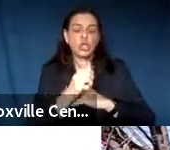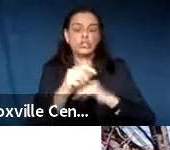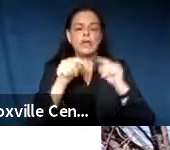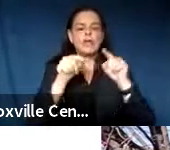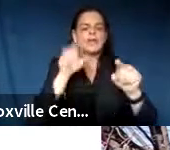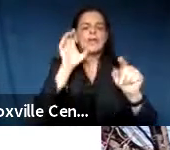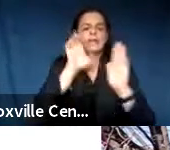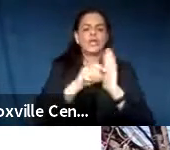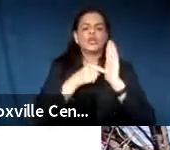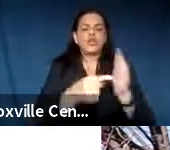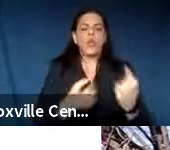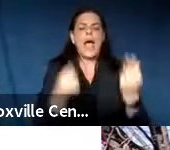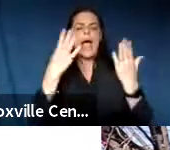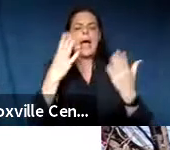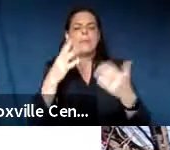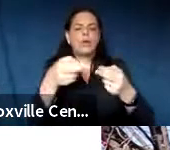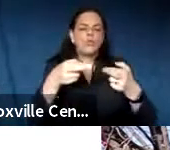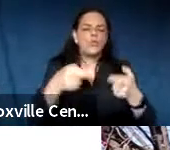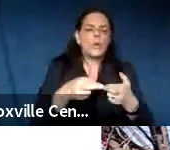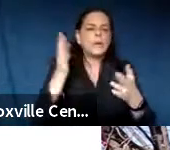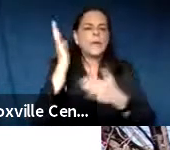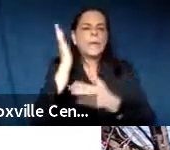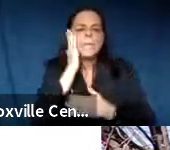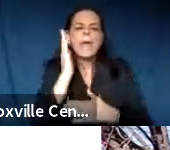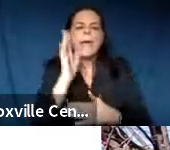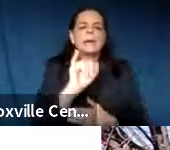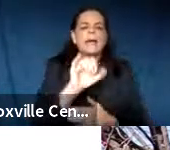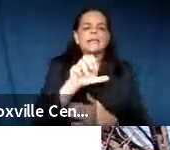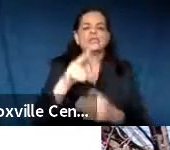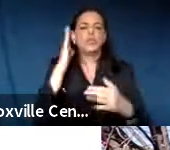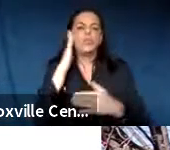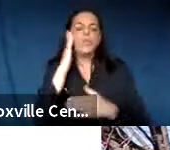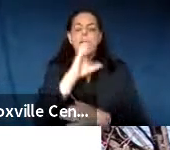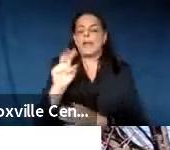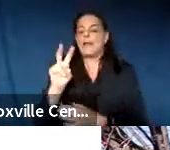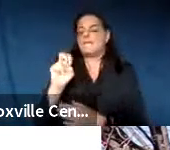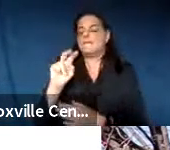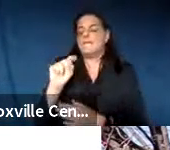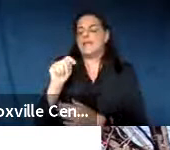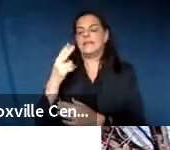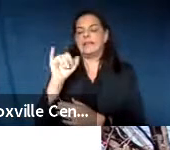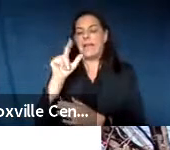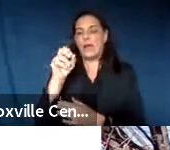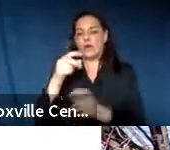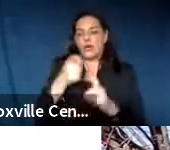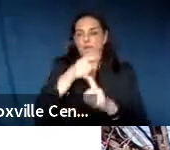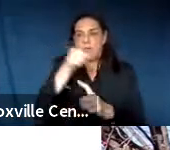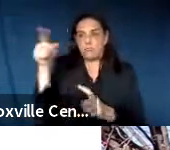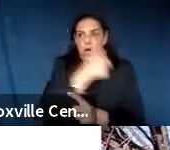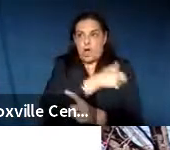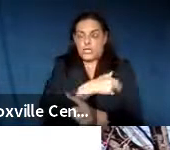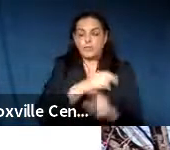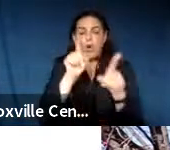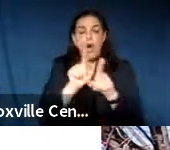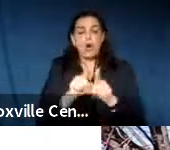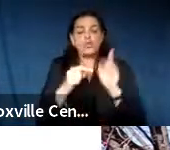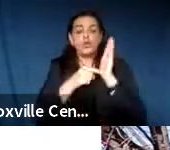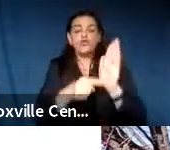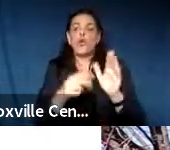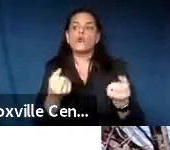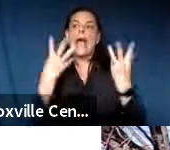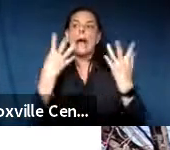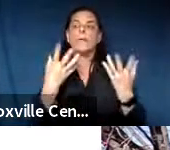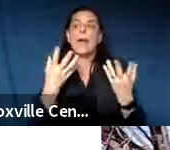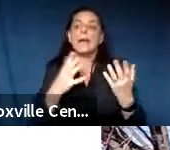beds, ICU beds, ventilators from our hospital partners. It also shows the additional surge capacity for these